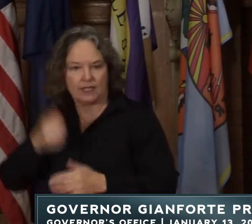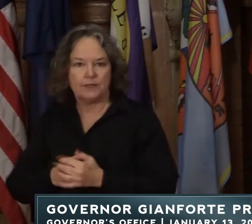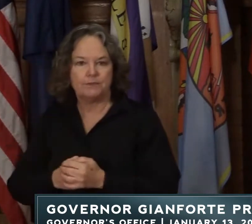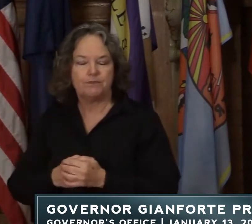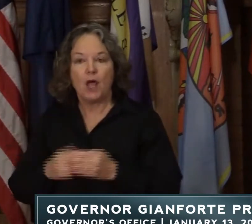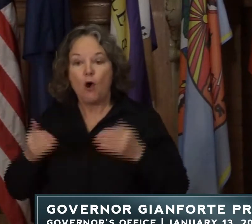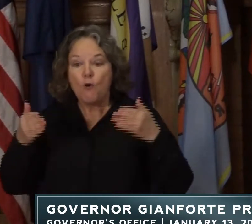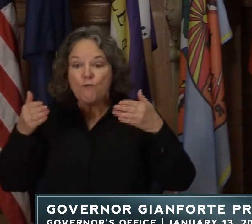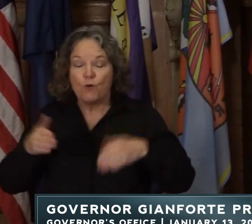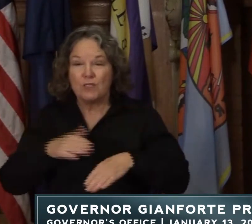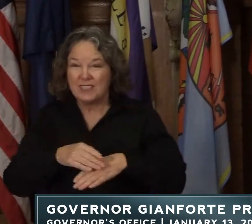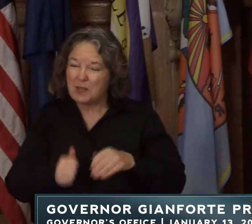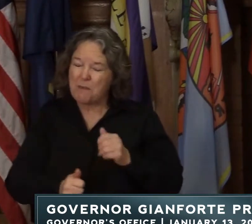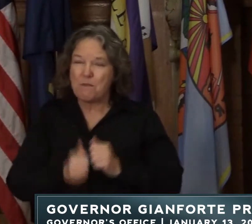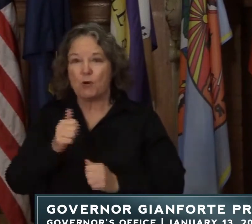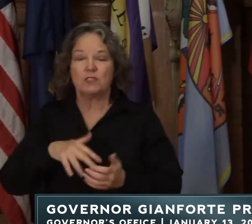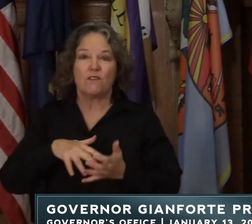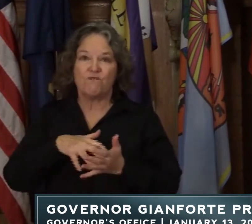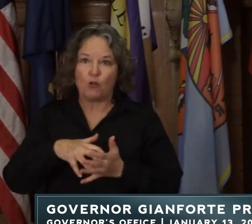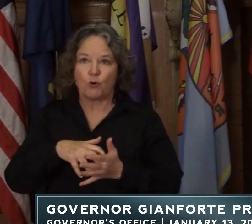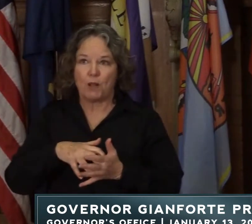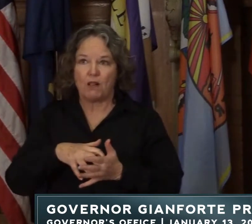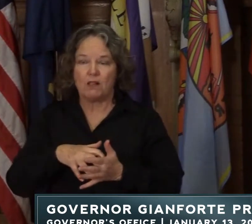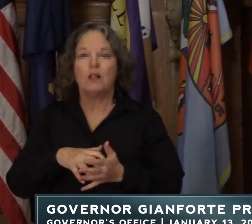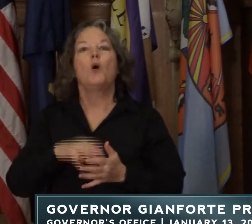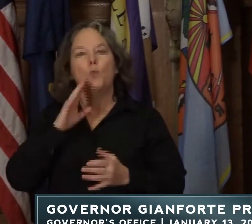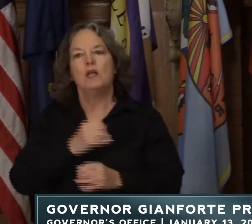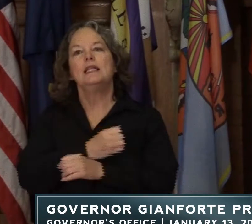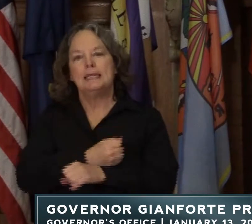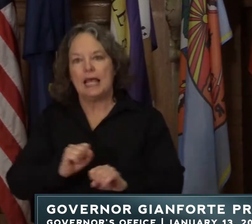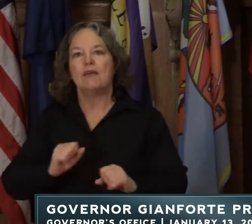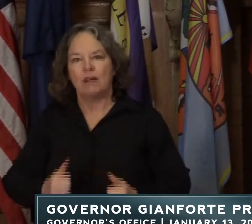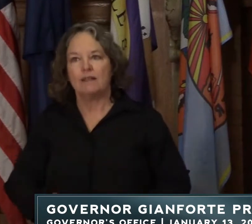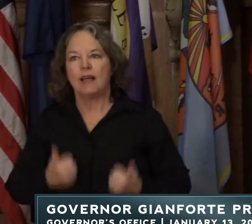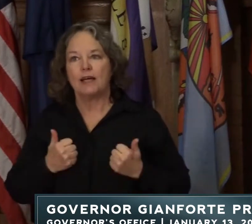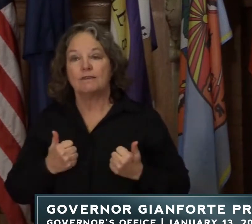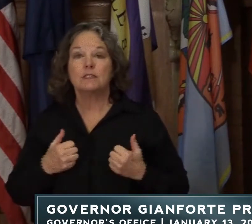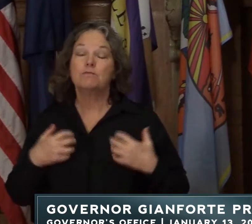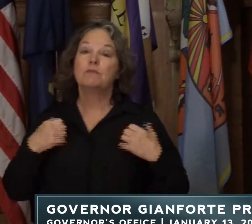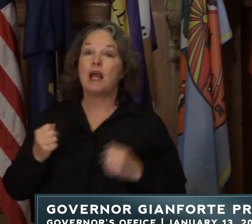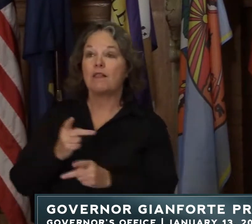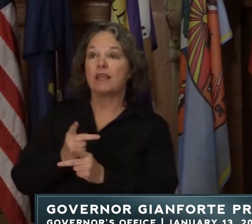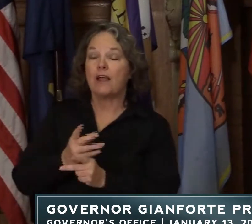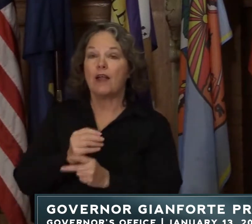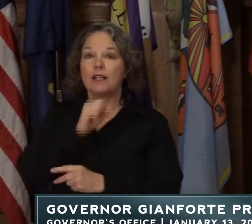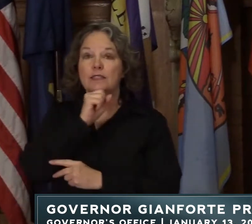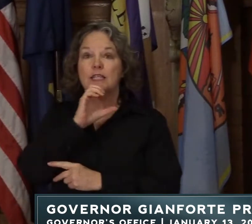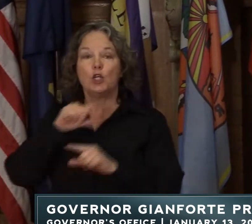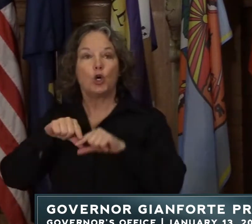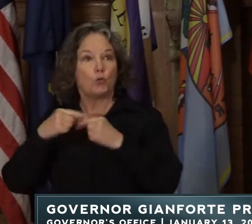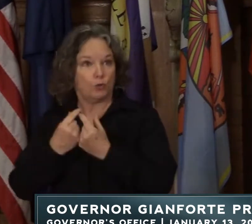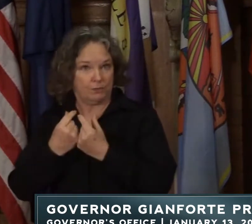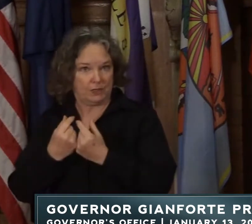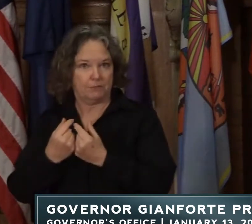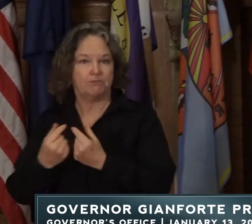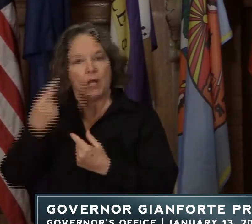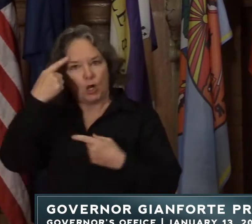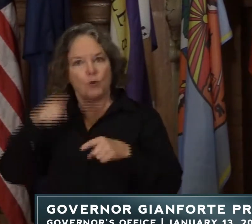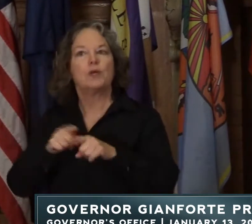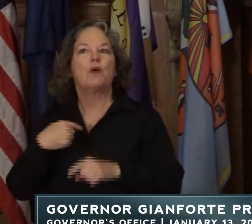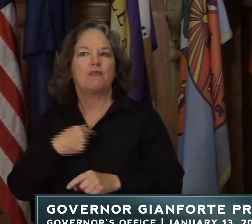Focusing on the most vulnerable will save lives. Healthcare and seniors groups support these